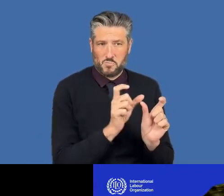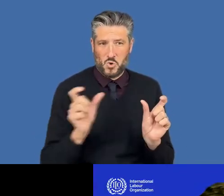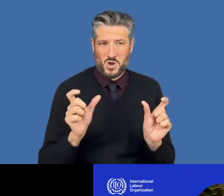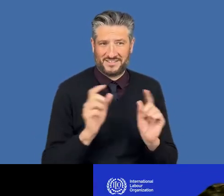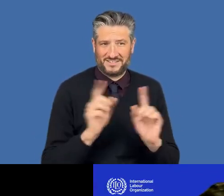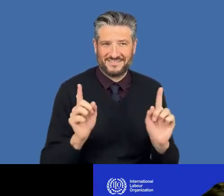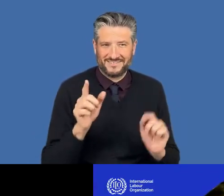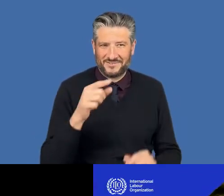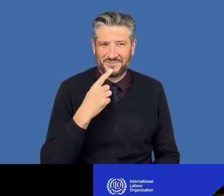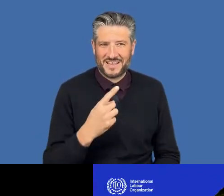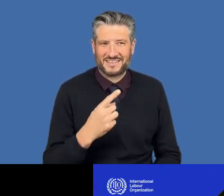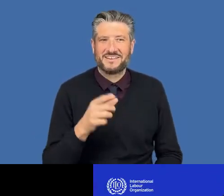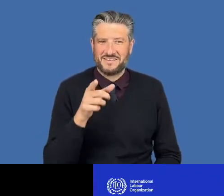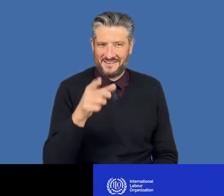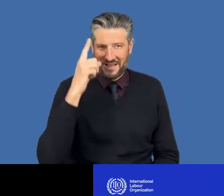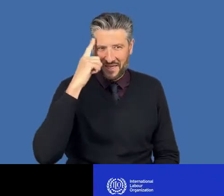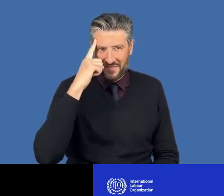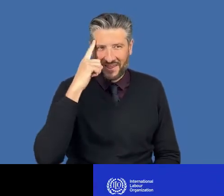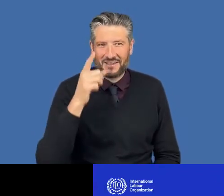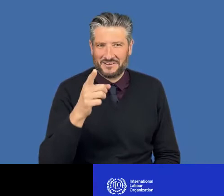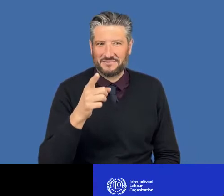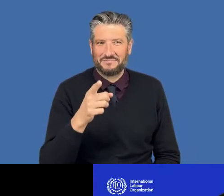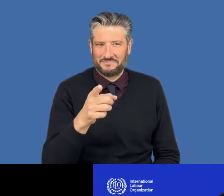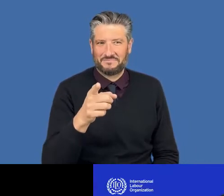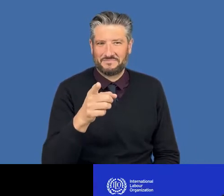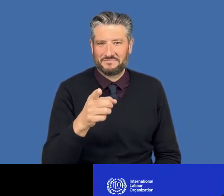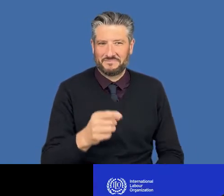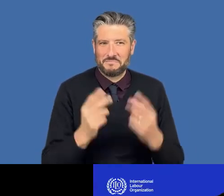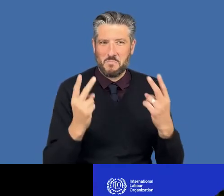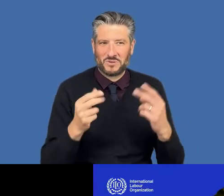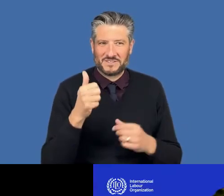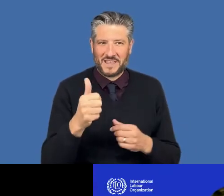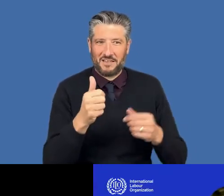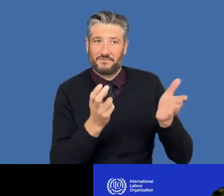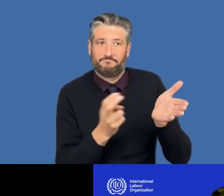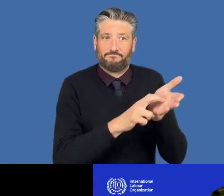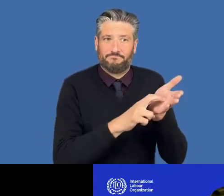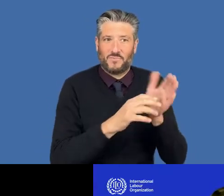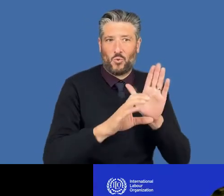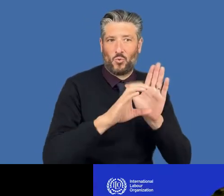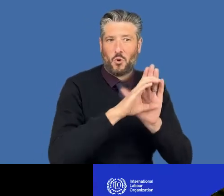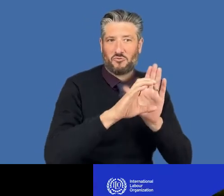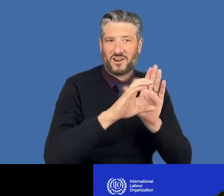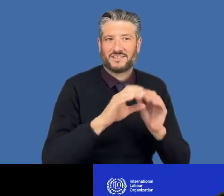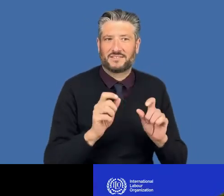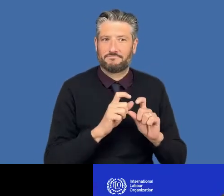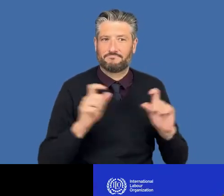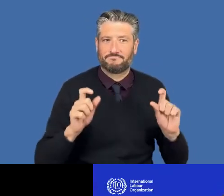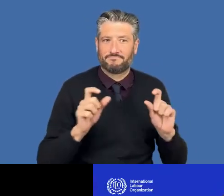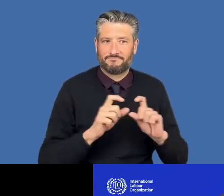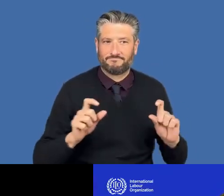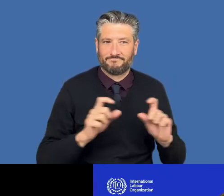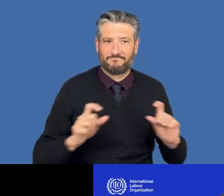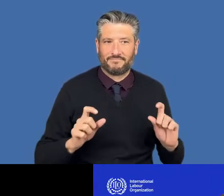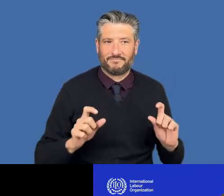haven't claimed the copyright, the ILO will do. So no, it's a very interesting range of topics you addressed. I think I just want to pick a